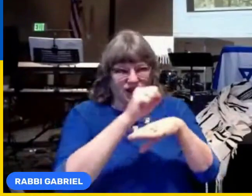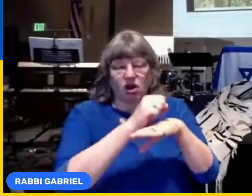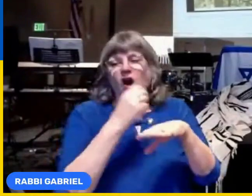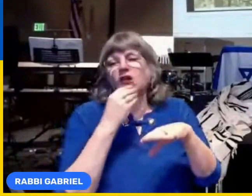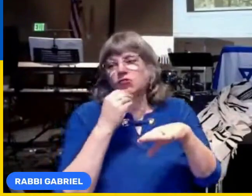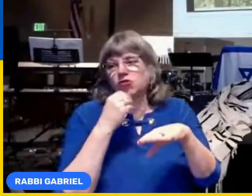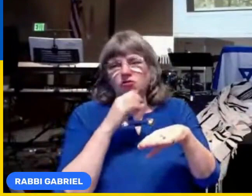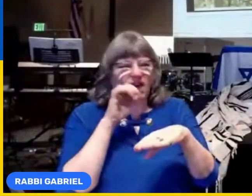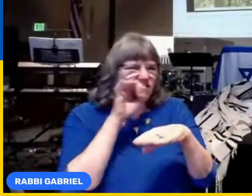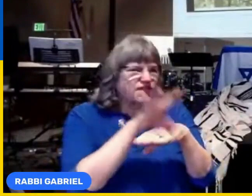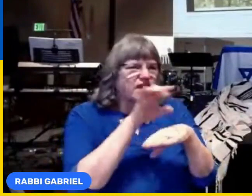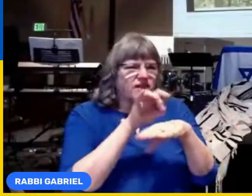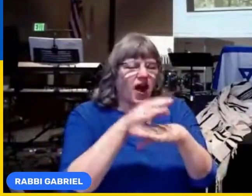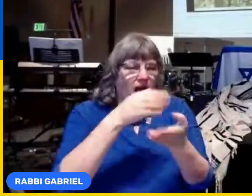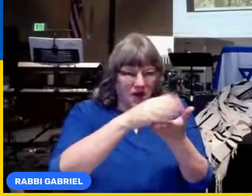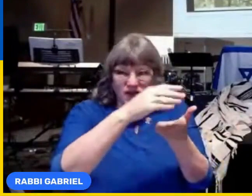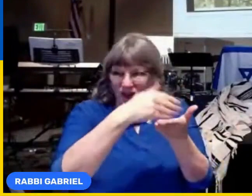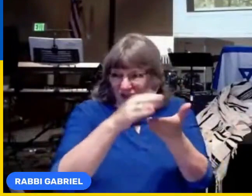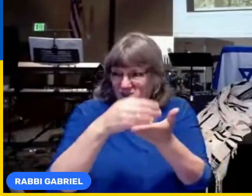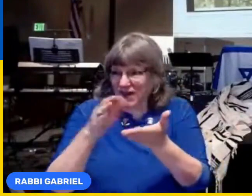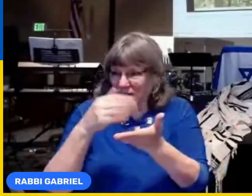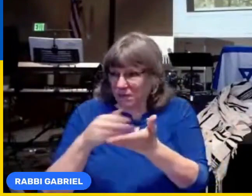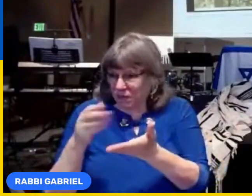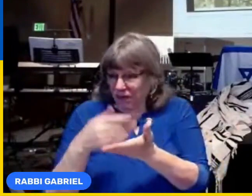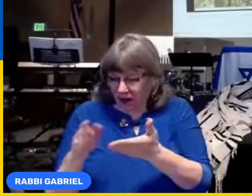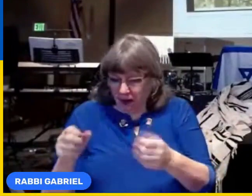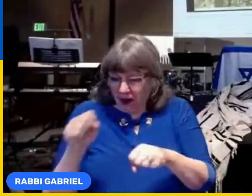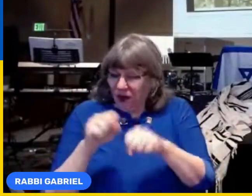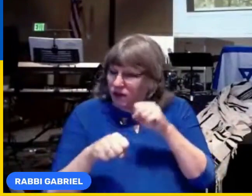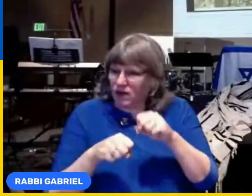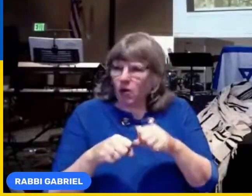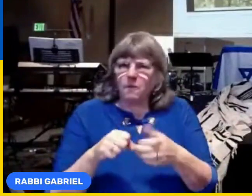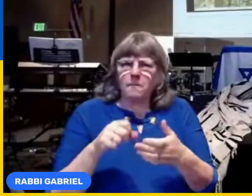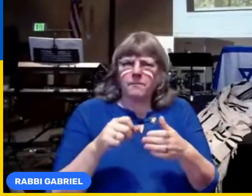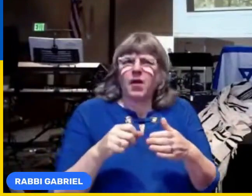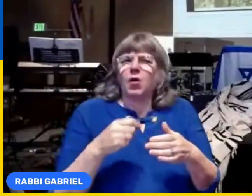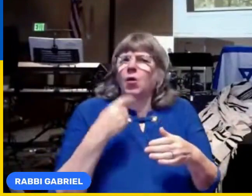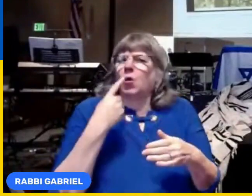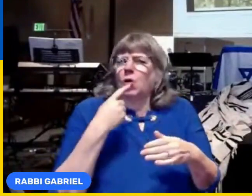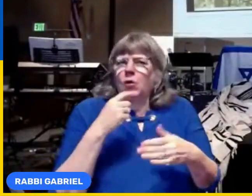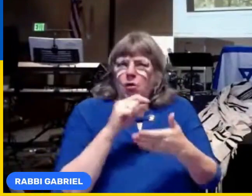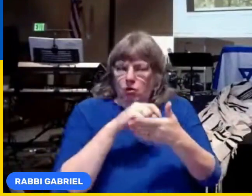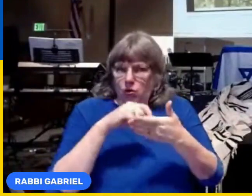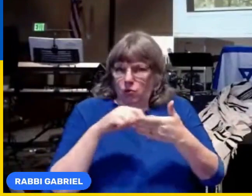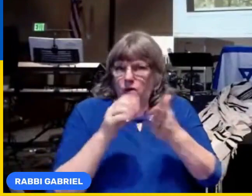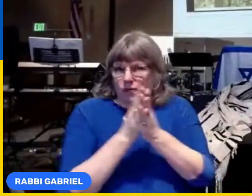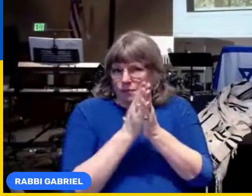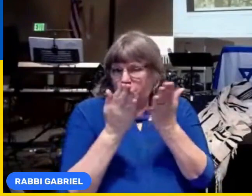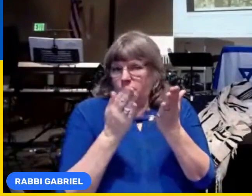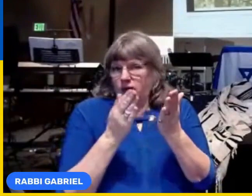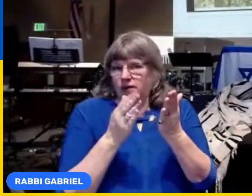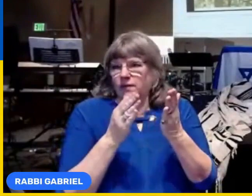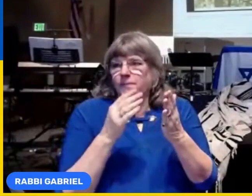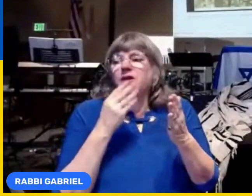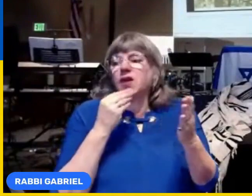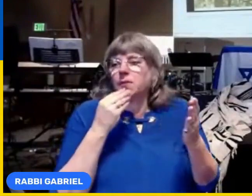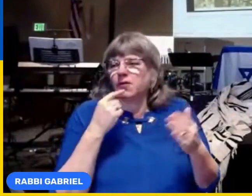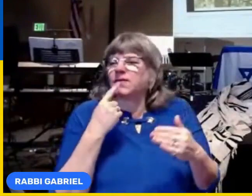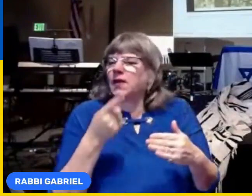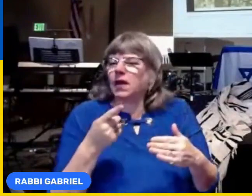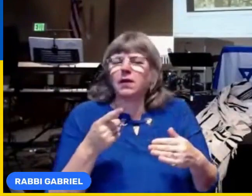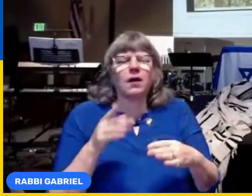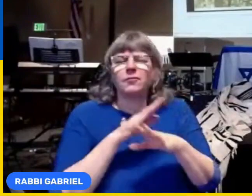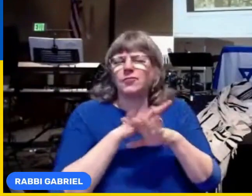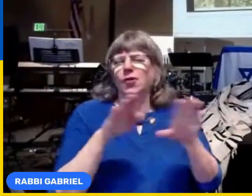show them that what they had in their Messianic Judaism faith was much greater than anything else. And